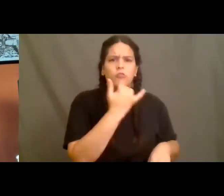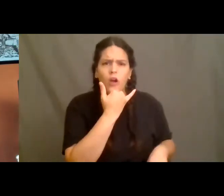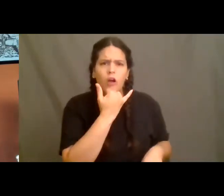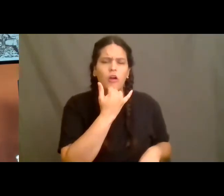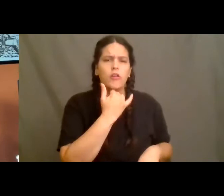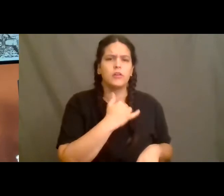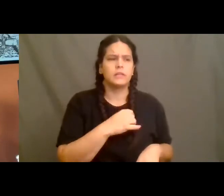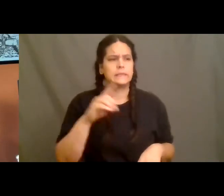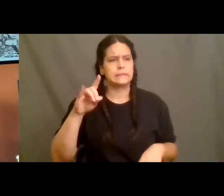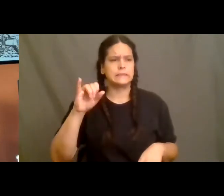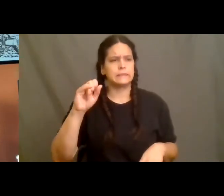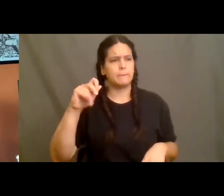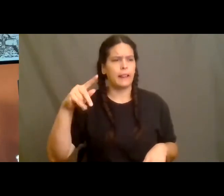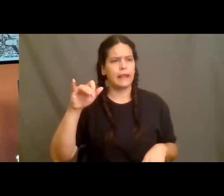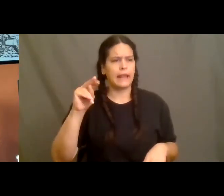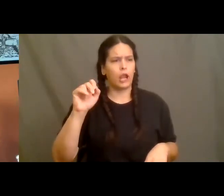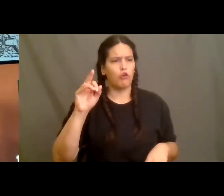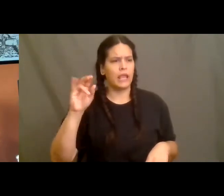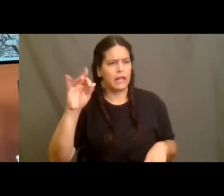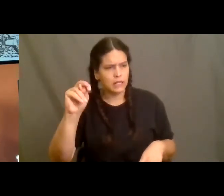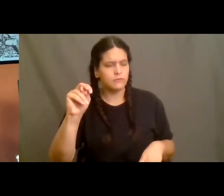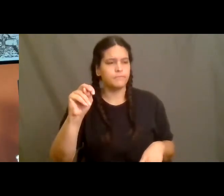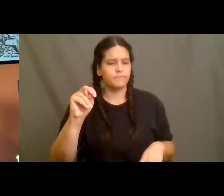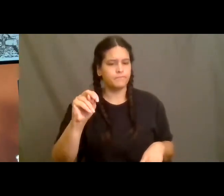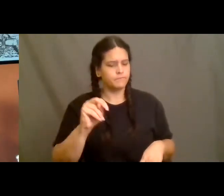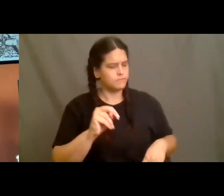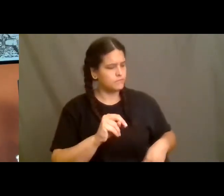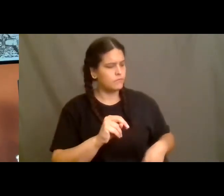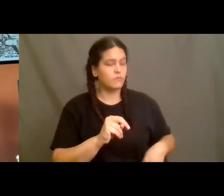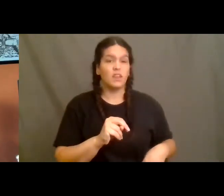running around outside. You stay inside and be respectful.